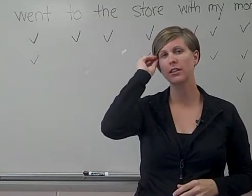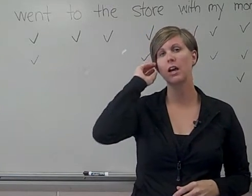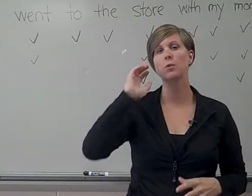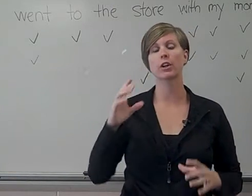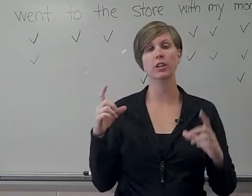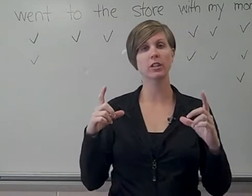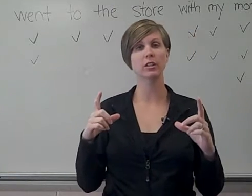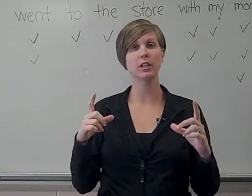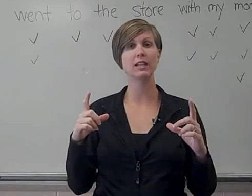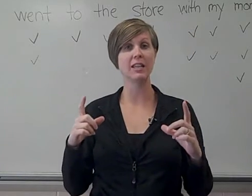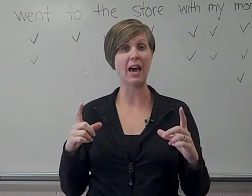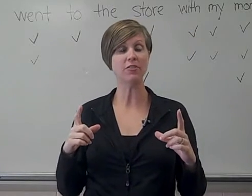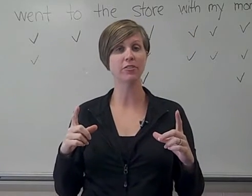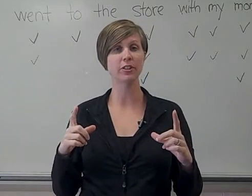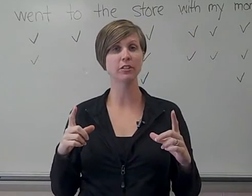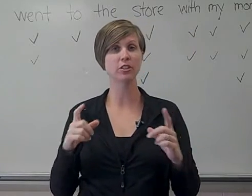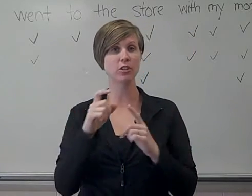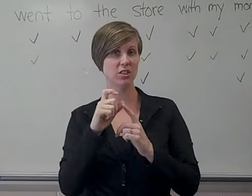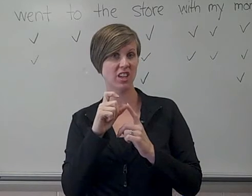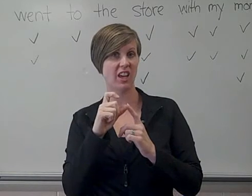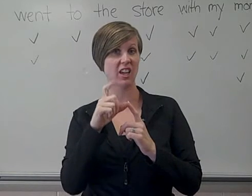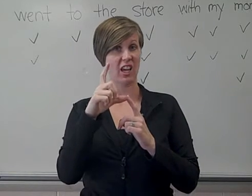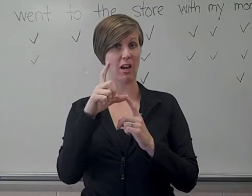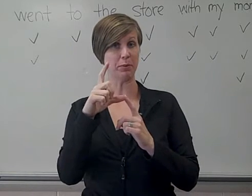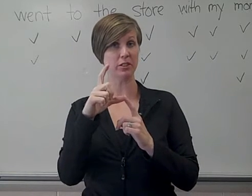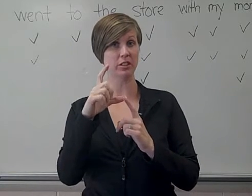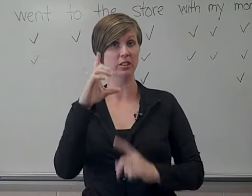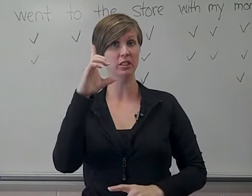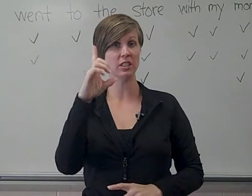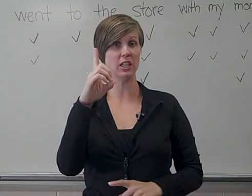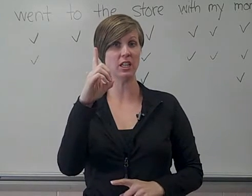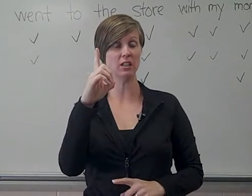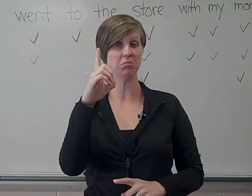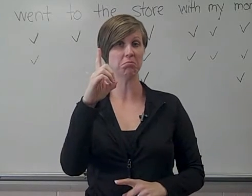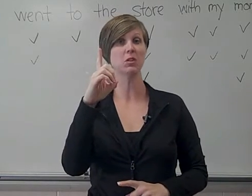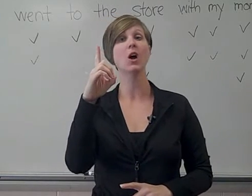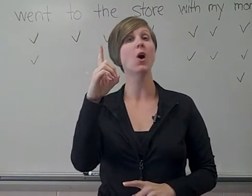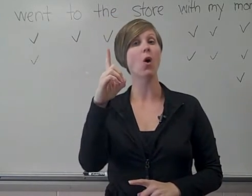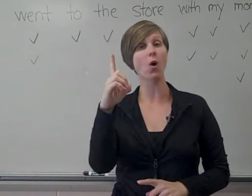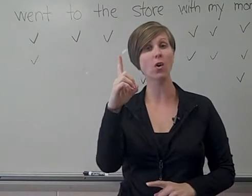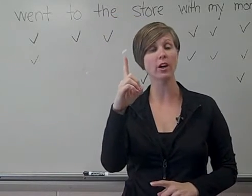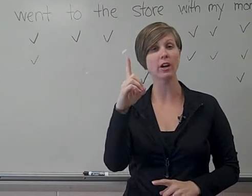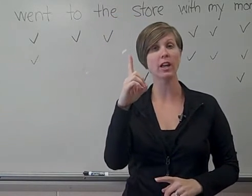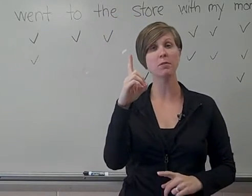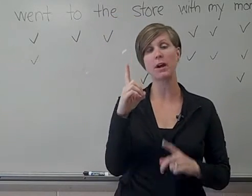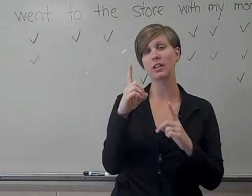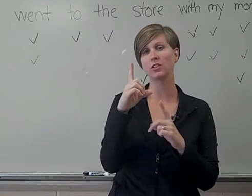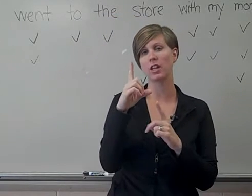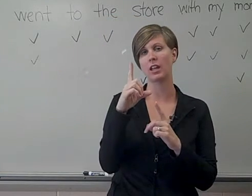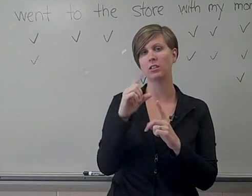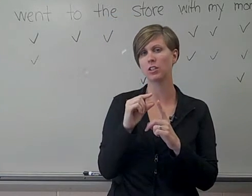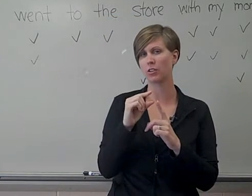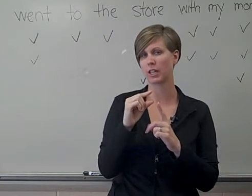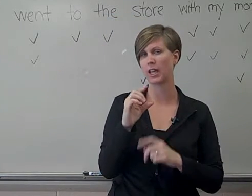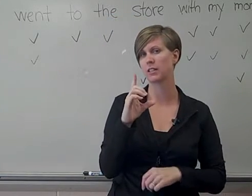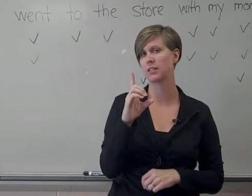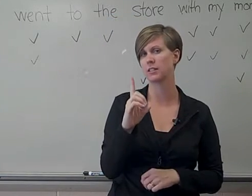that word, deaf, uses a capital D, or it might use a lowercase